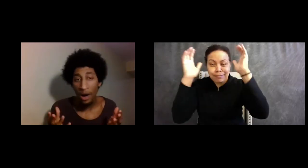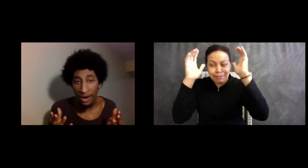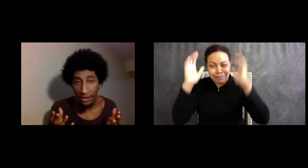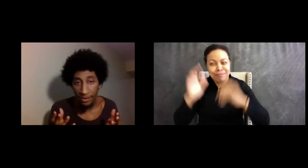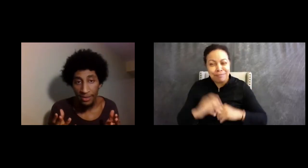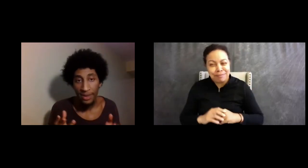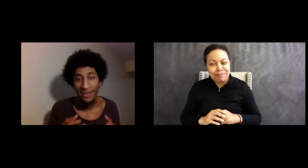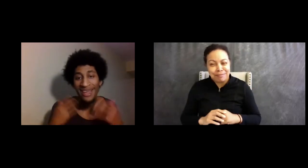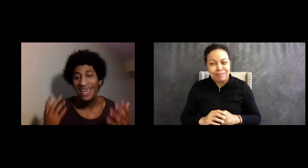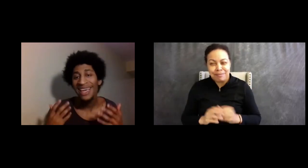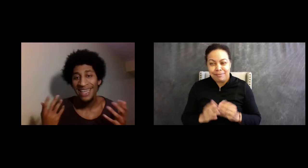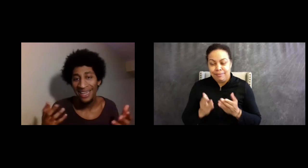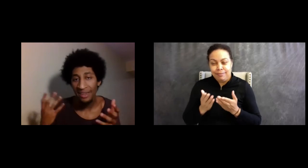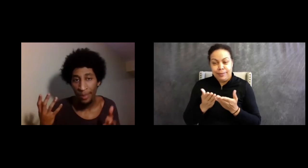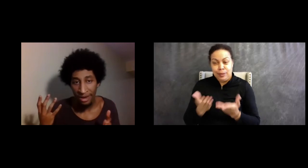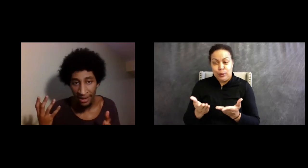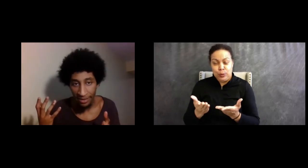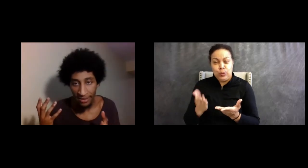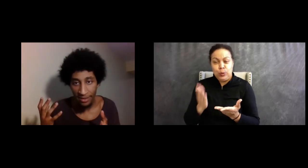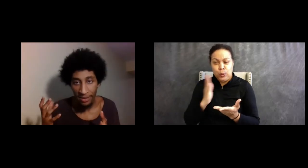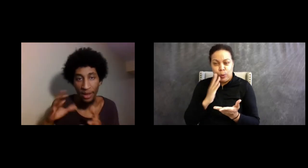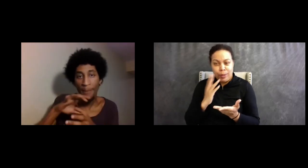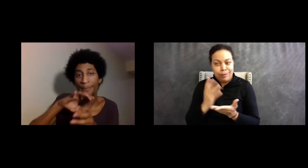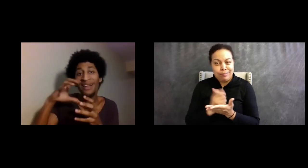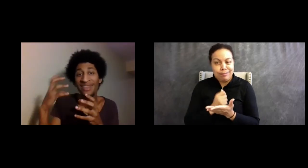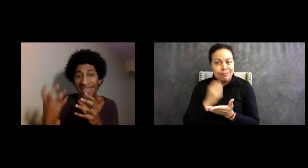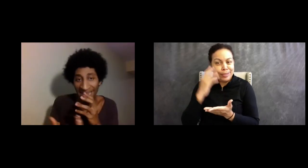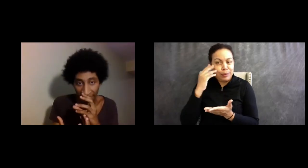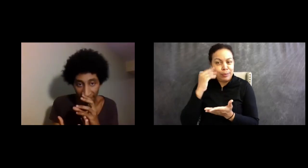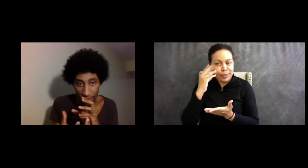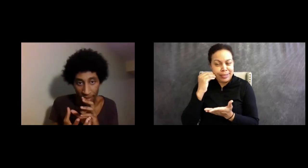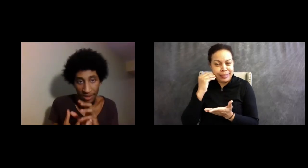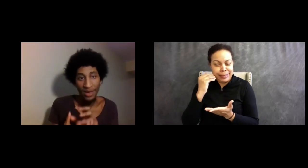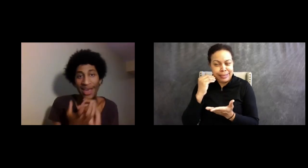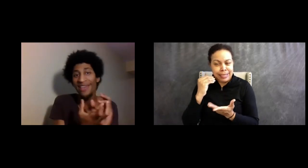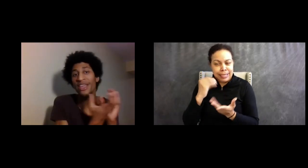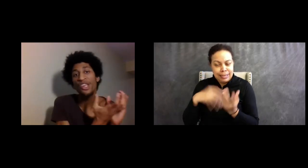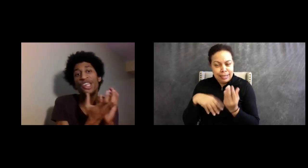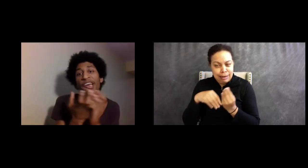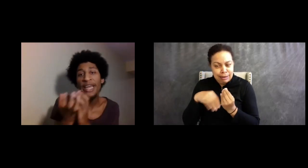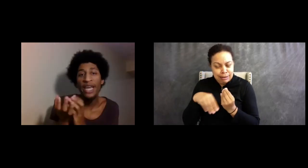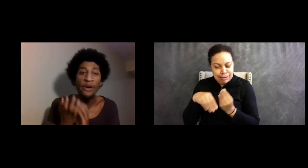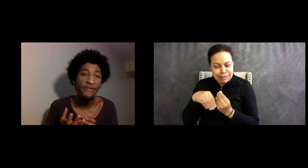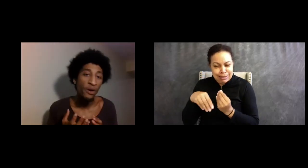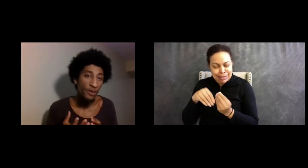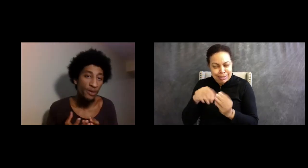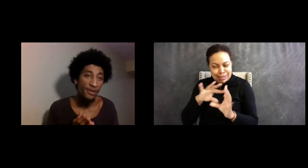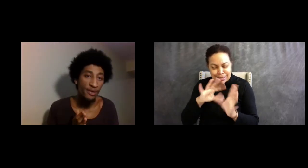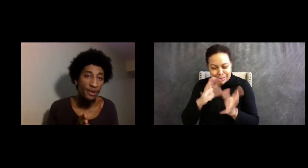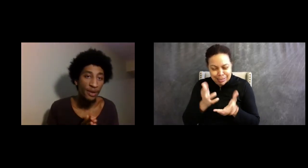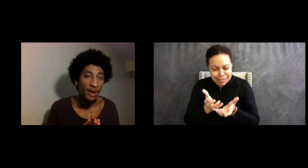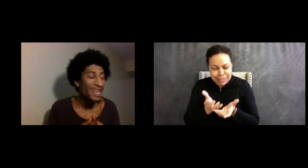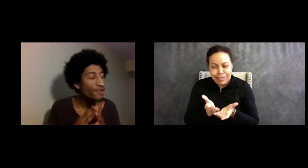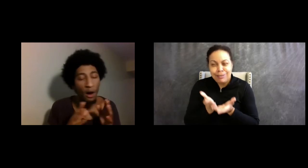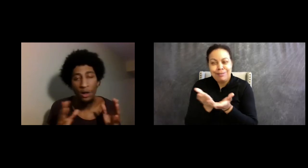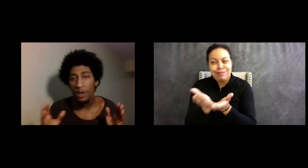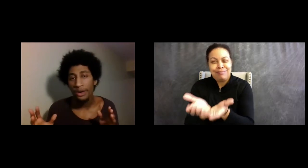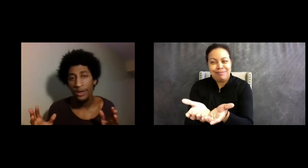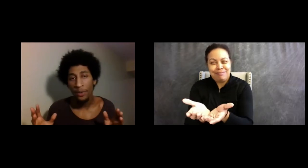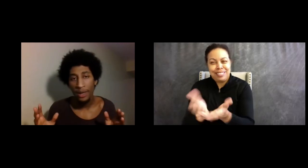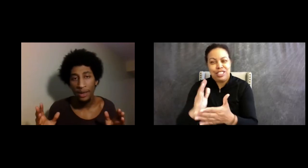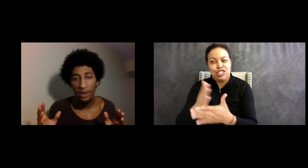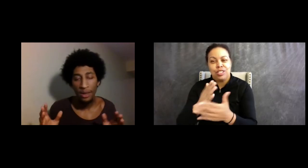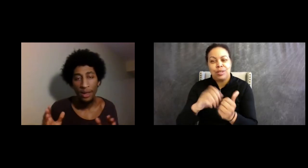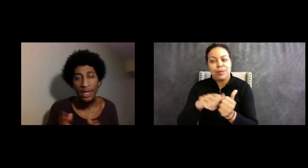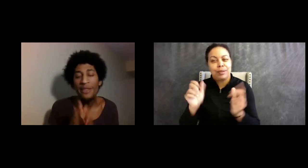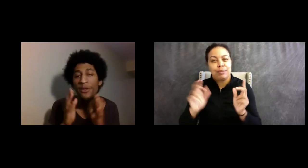You are taking an experience, bundling it up, and then sharing it with folks. That's all you are